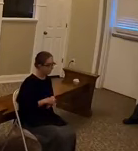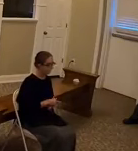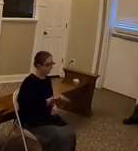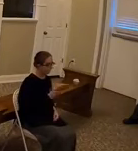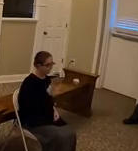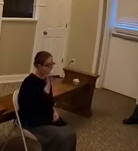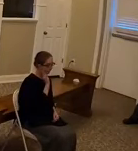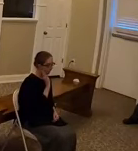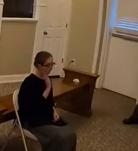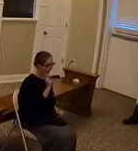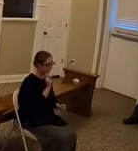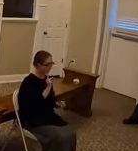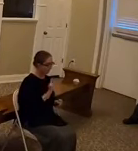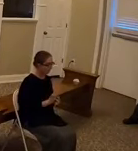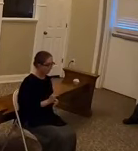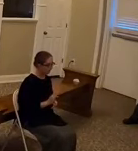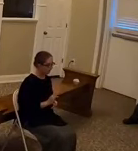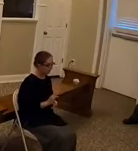will leave you